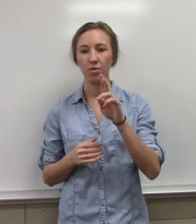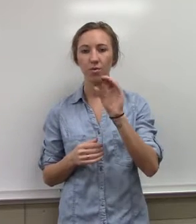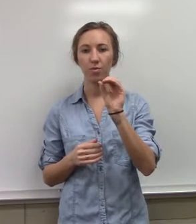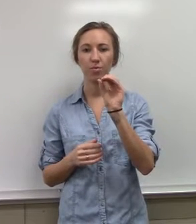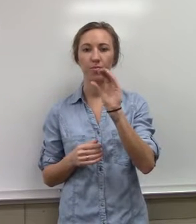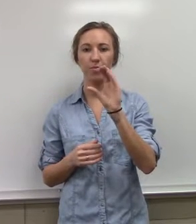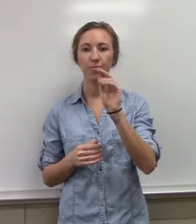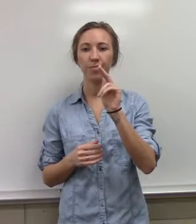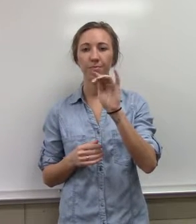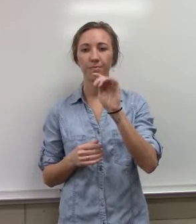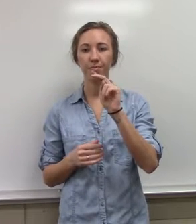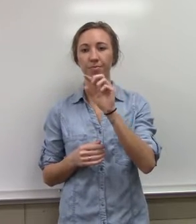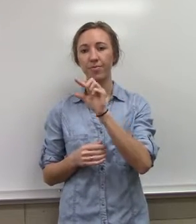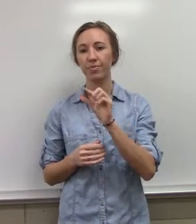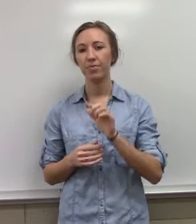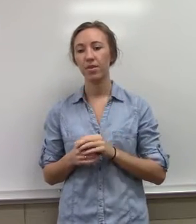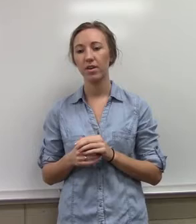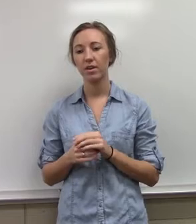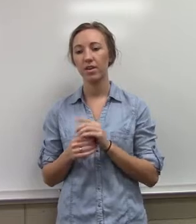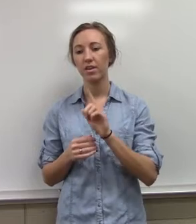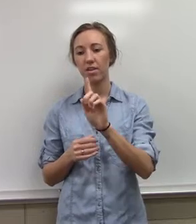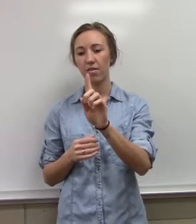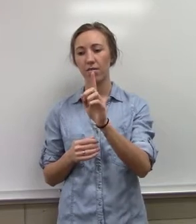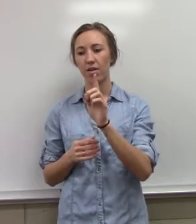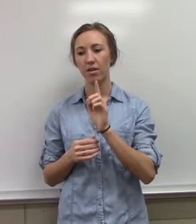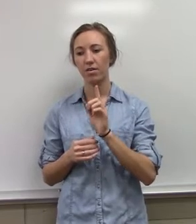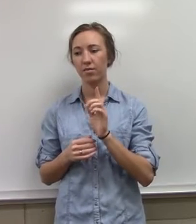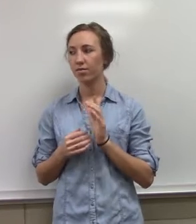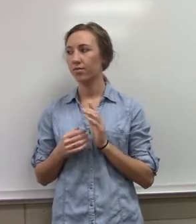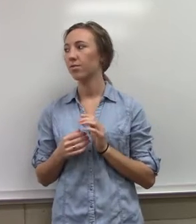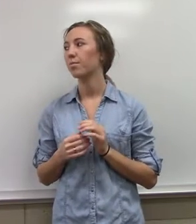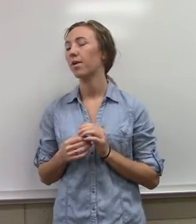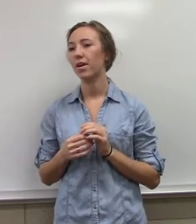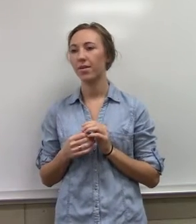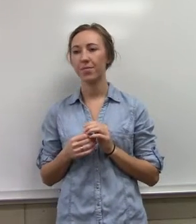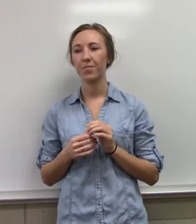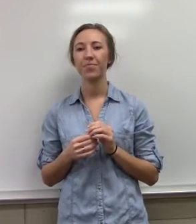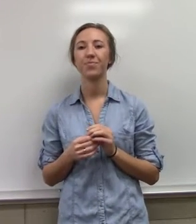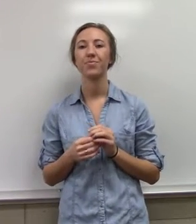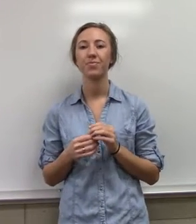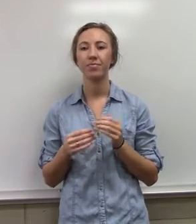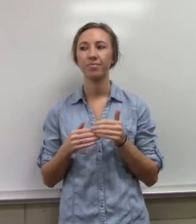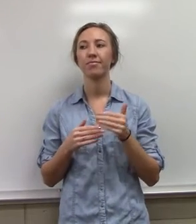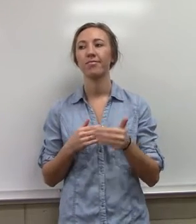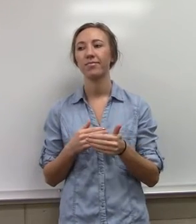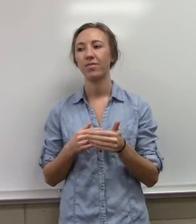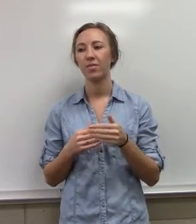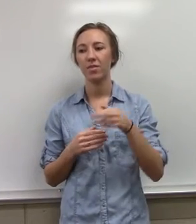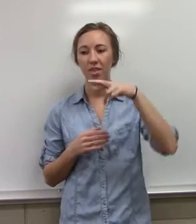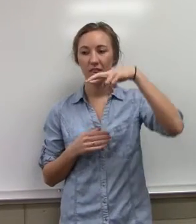Okay? My most favorite pose is this one with the legs crossed. And this is almost a universal sign for